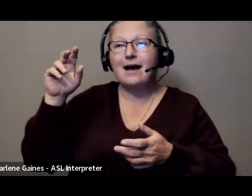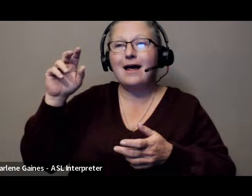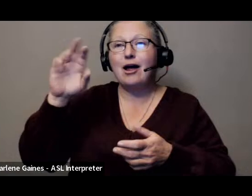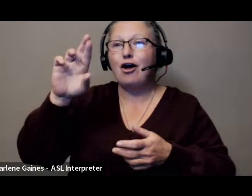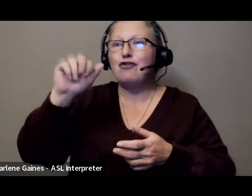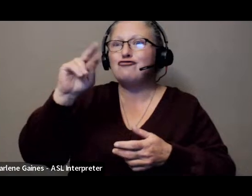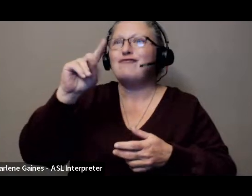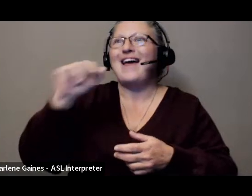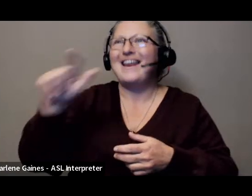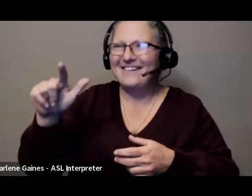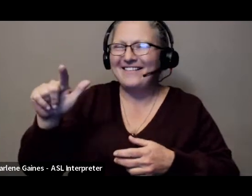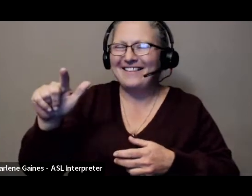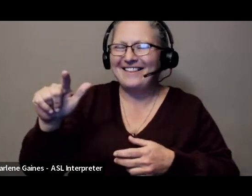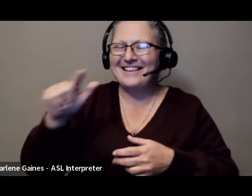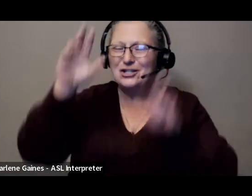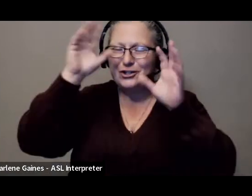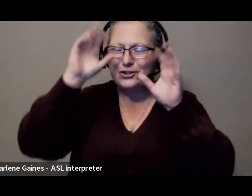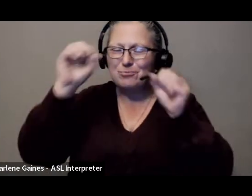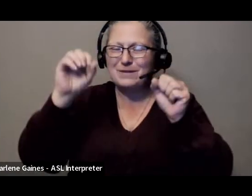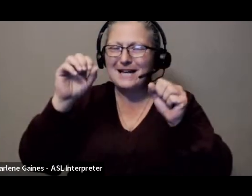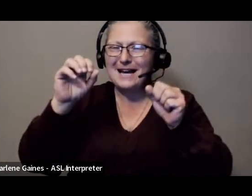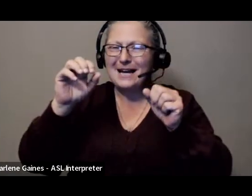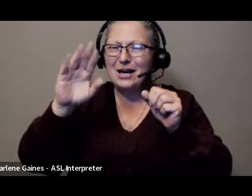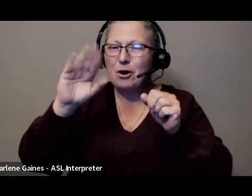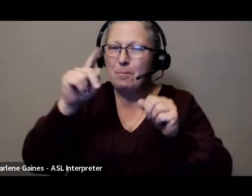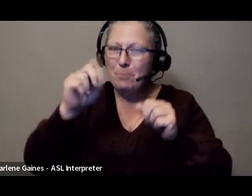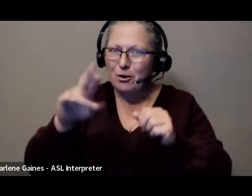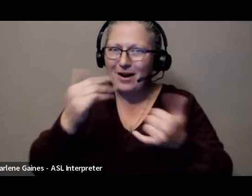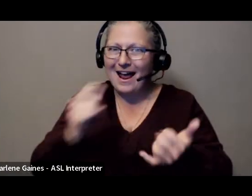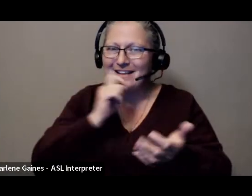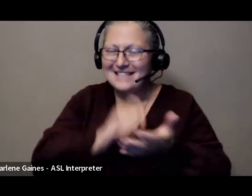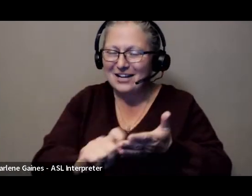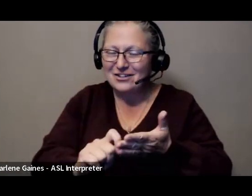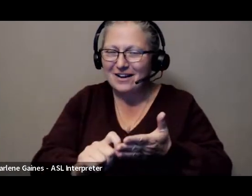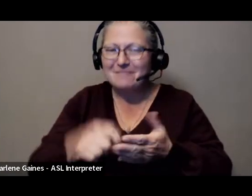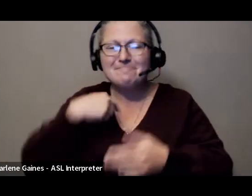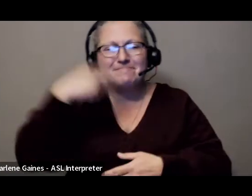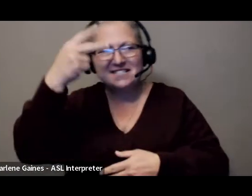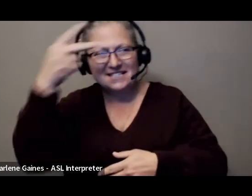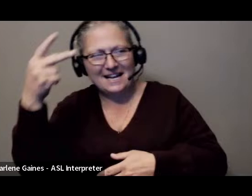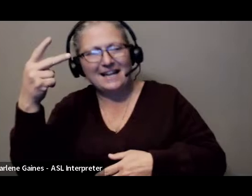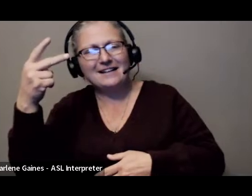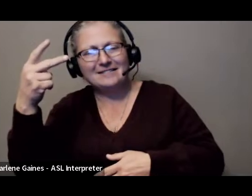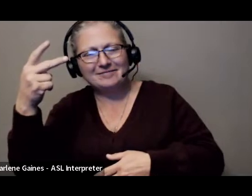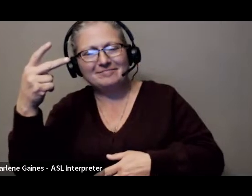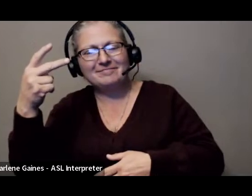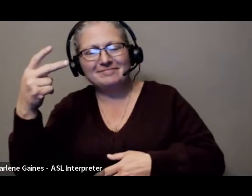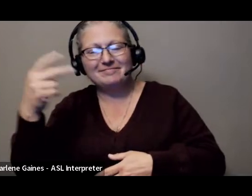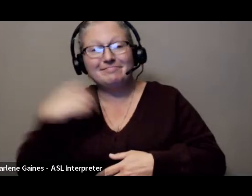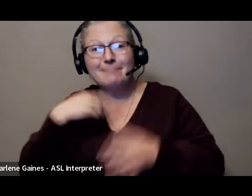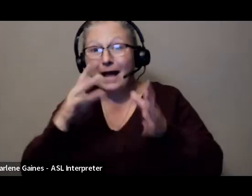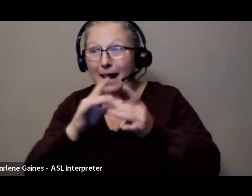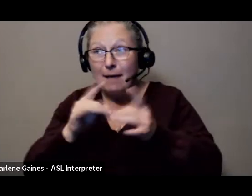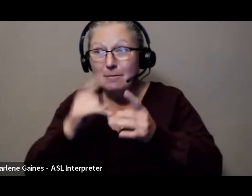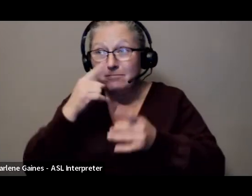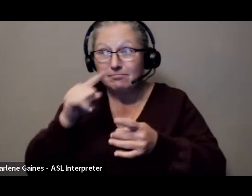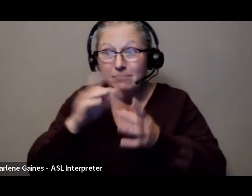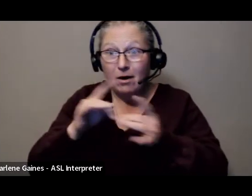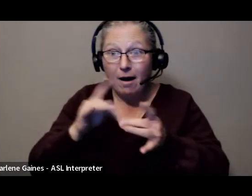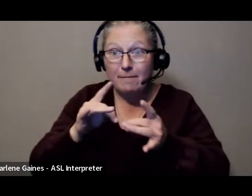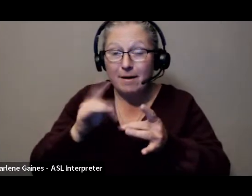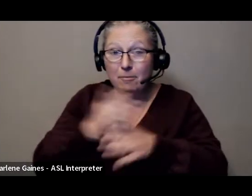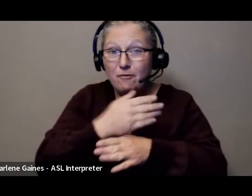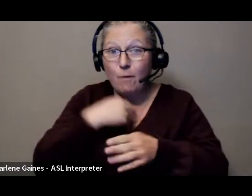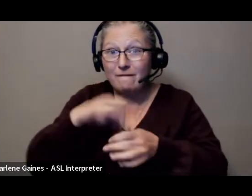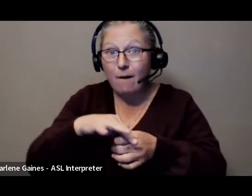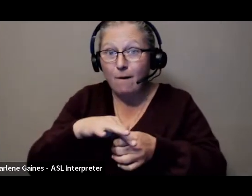Randall. Thank you. Okay. Superintendent Booker as secretary. Yep. I'll second the motion. Make a comment? Can we make a comment Mhm. before